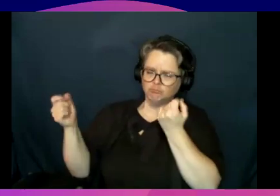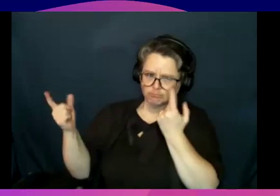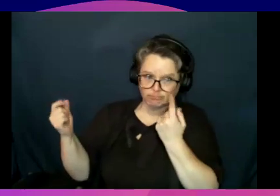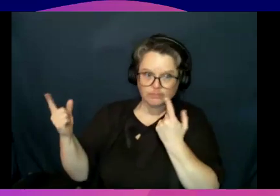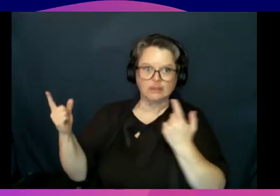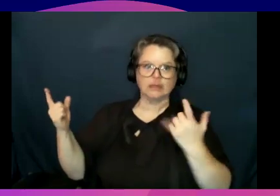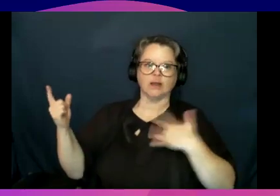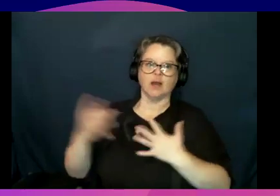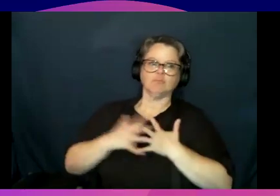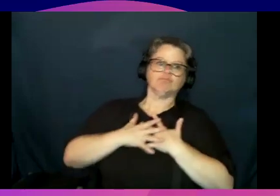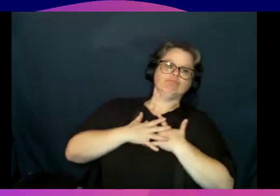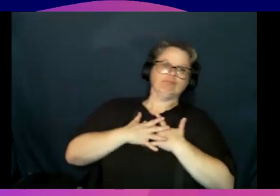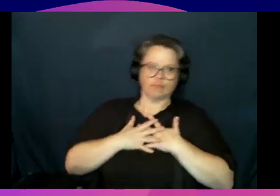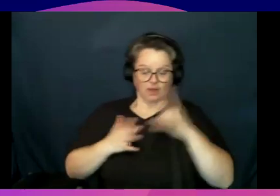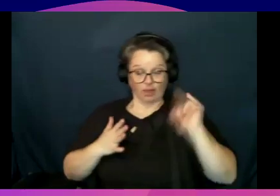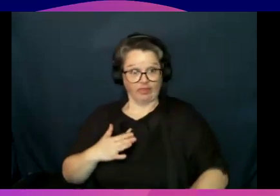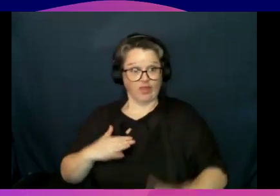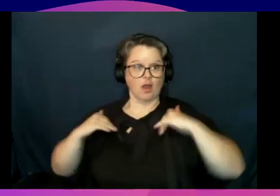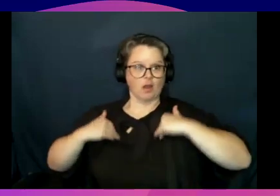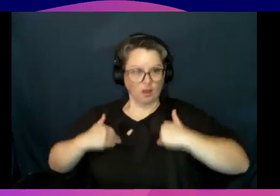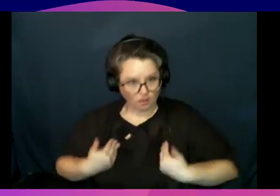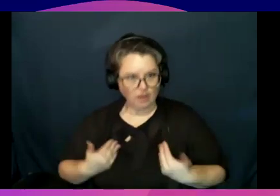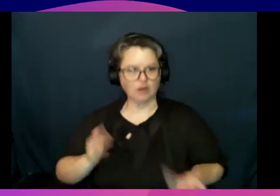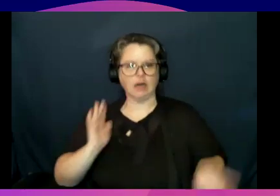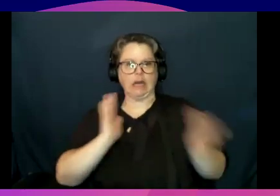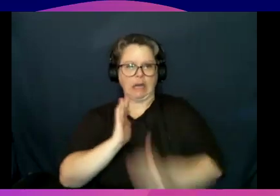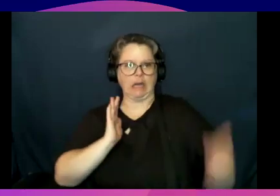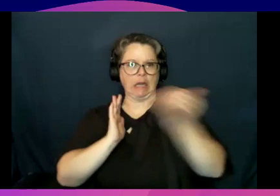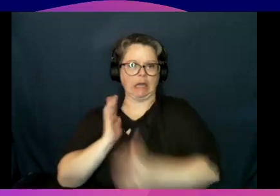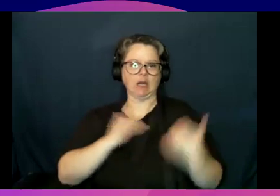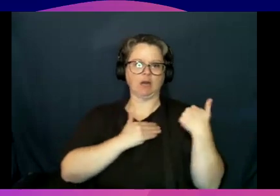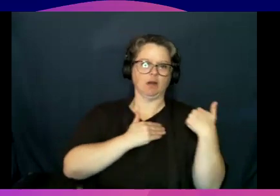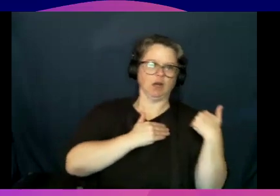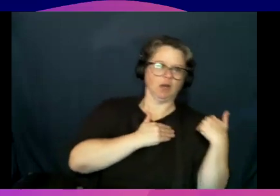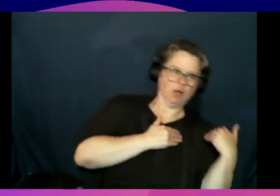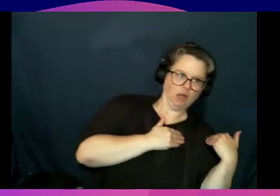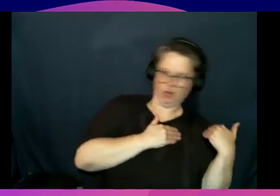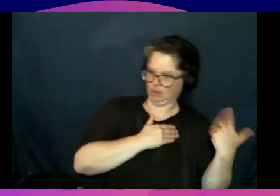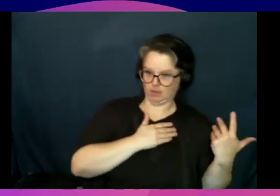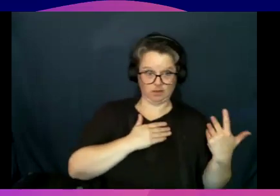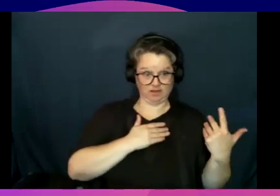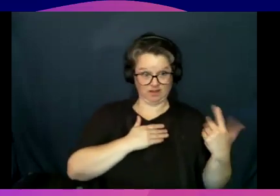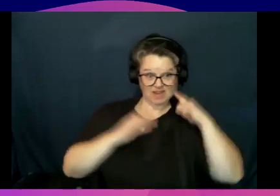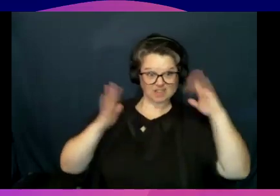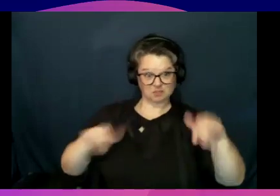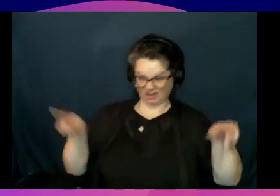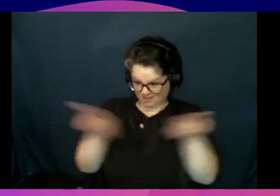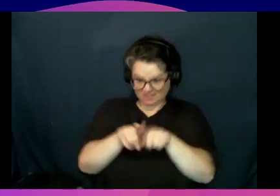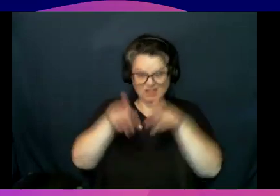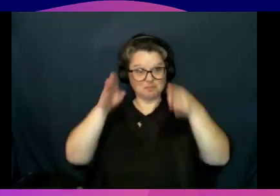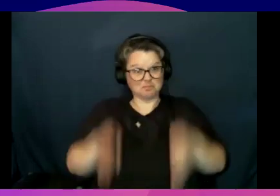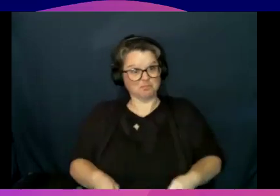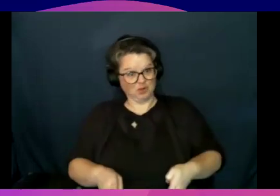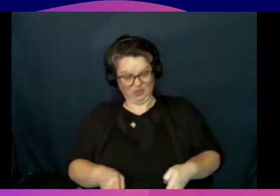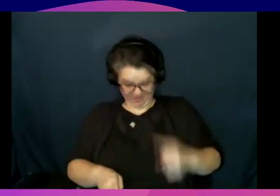job descriptions and feeling empowered to control your work day and say no to things as they're